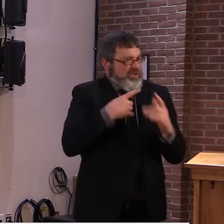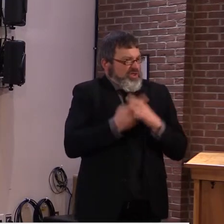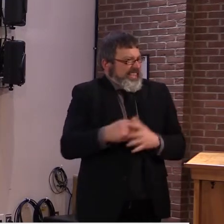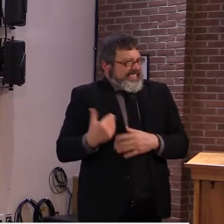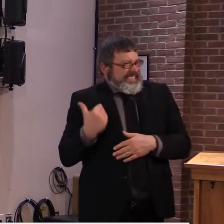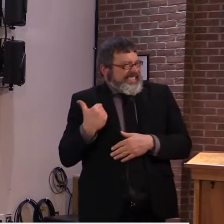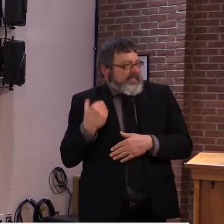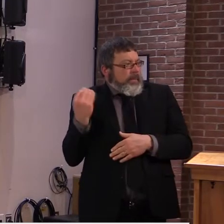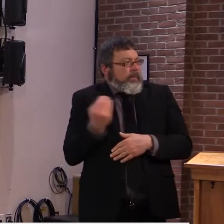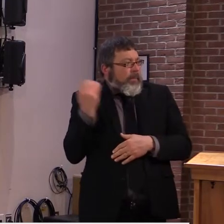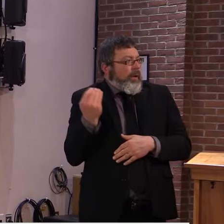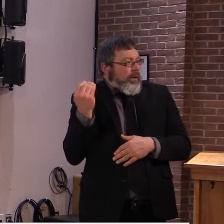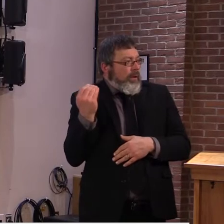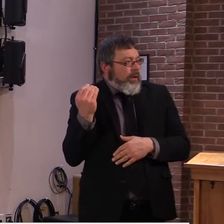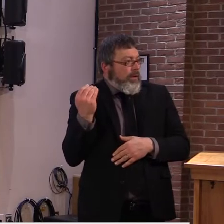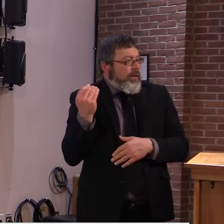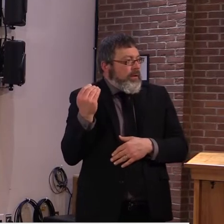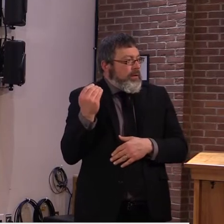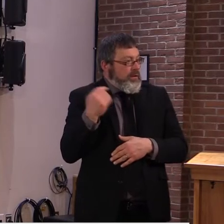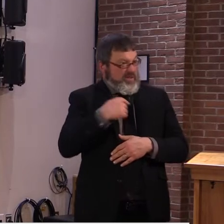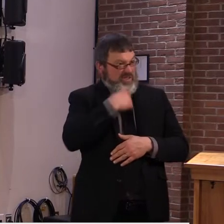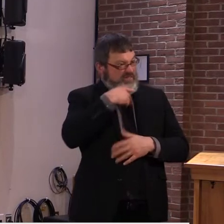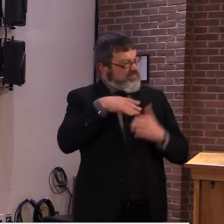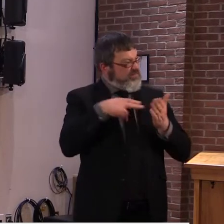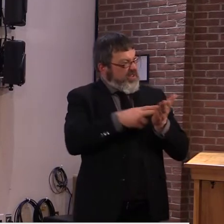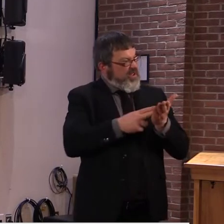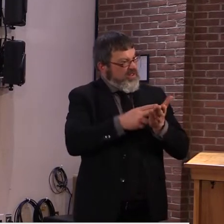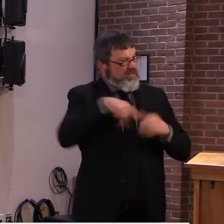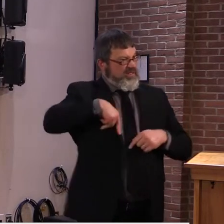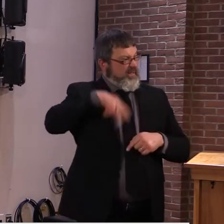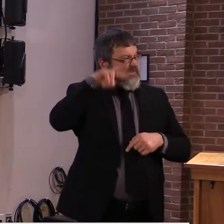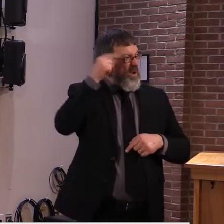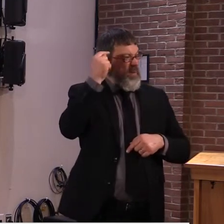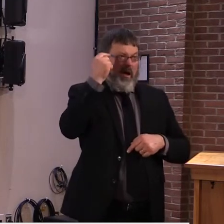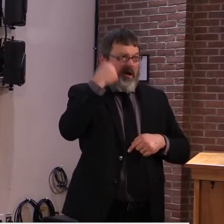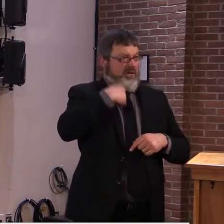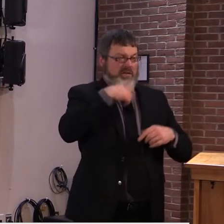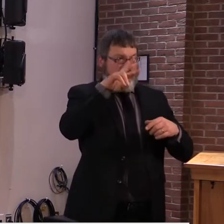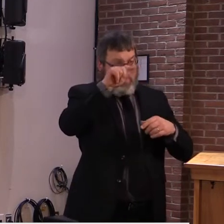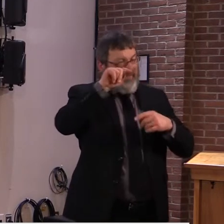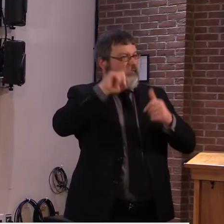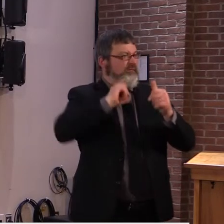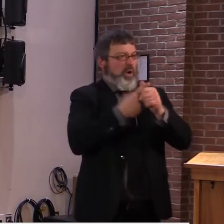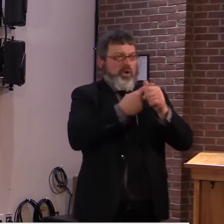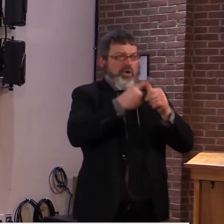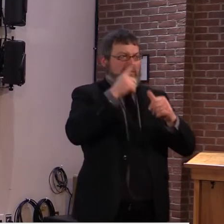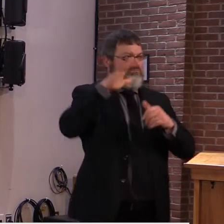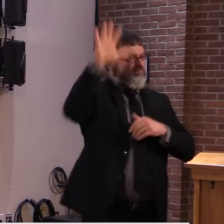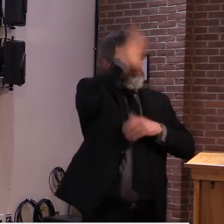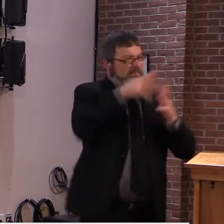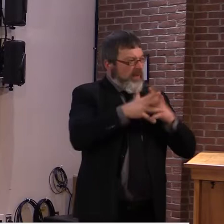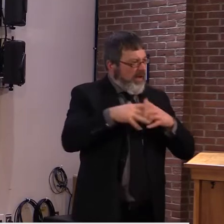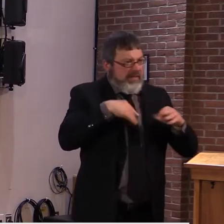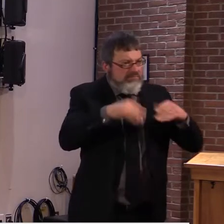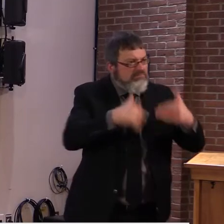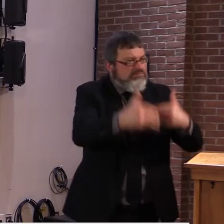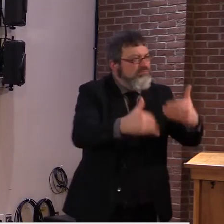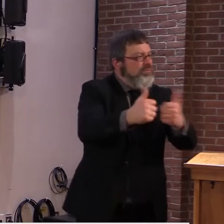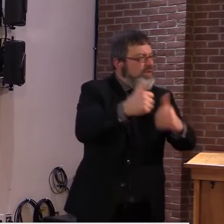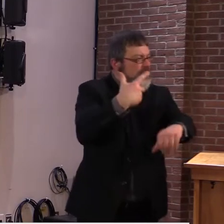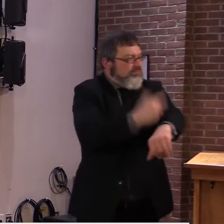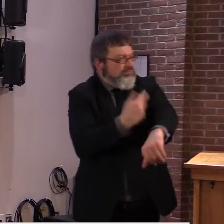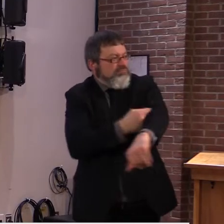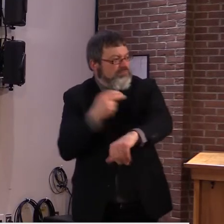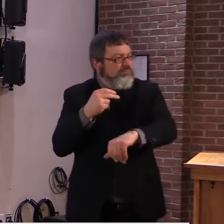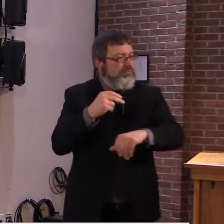that vaccine for that purpose. So ahead of the game there as well. They are doing it